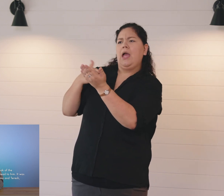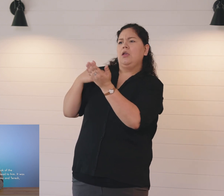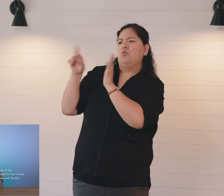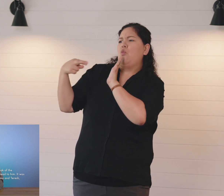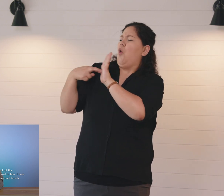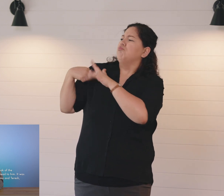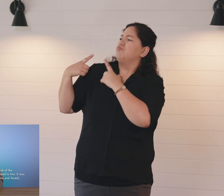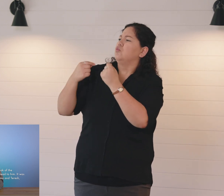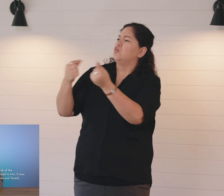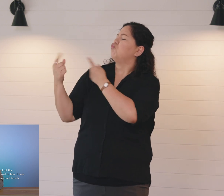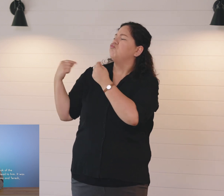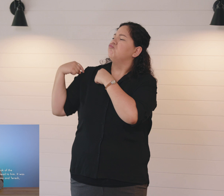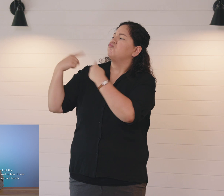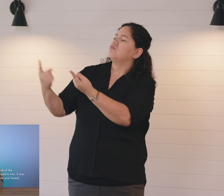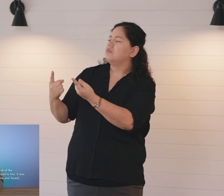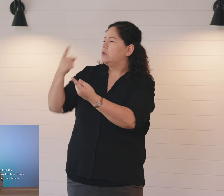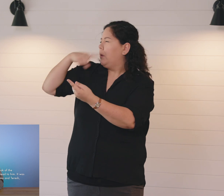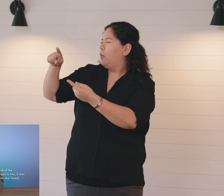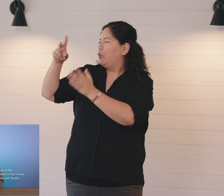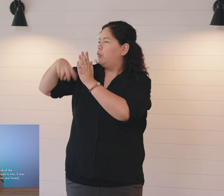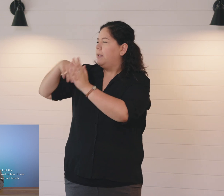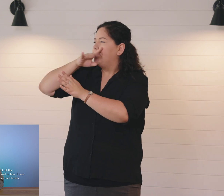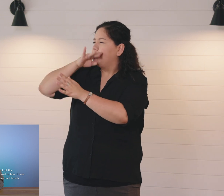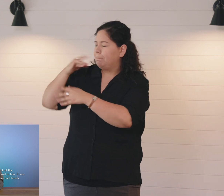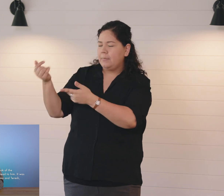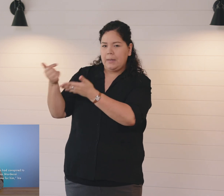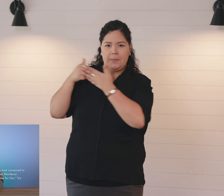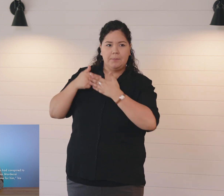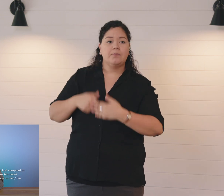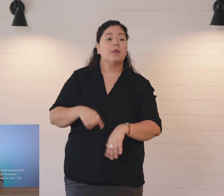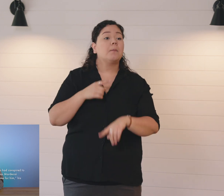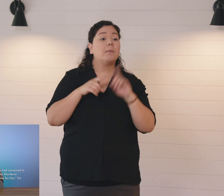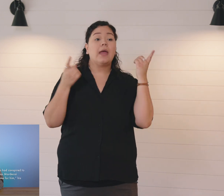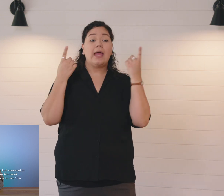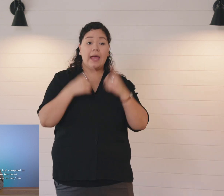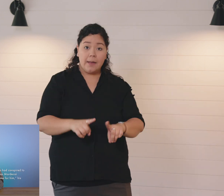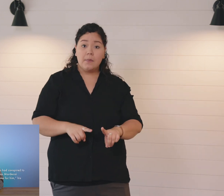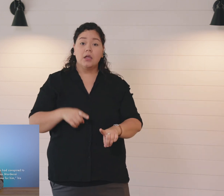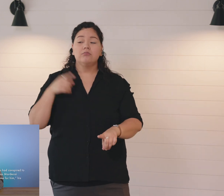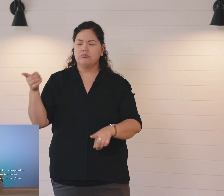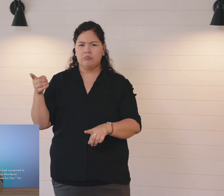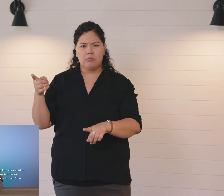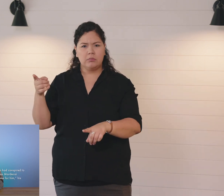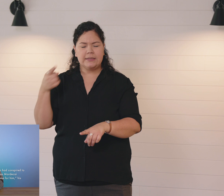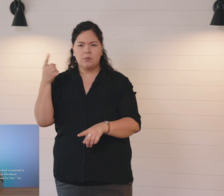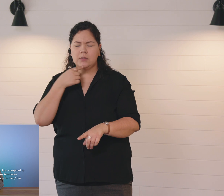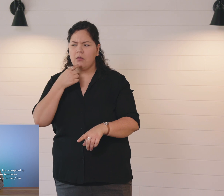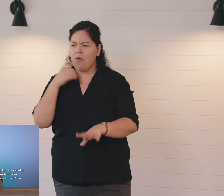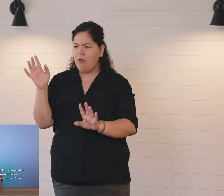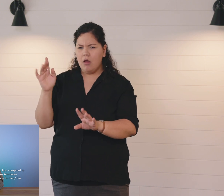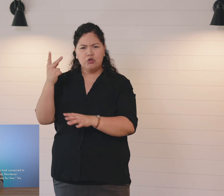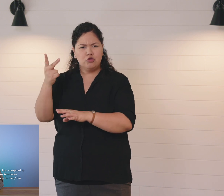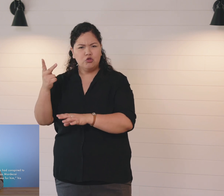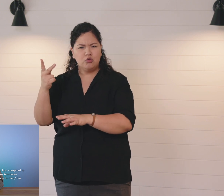that Mordecai had exposed Bigthana and Teresh, two of the king's officers who guarded the doorway,